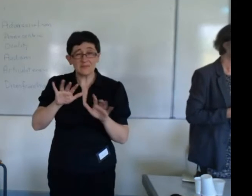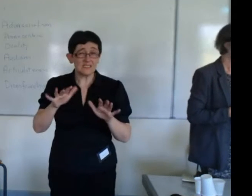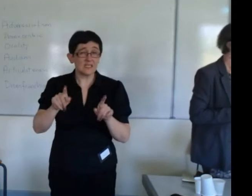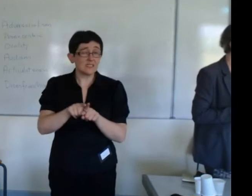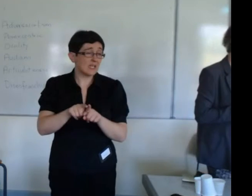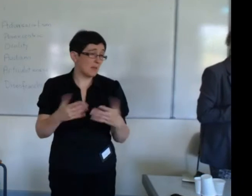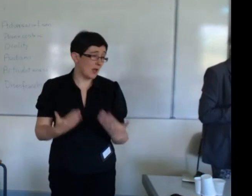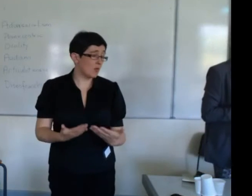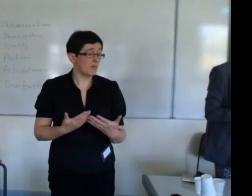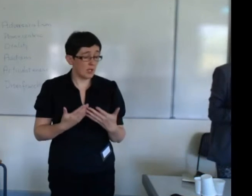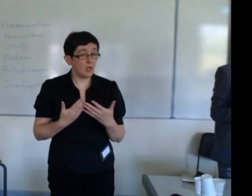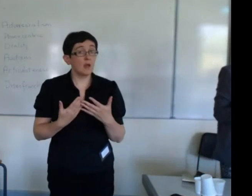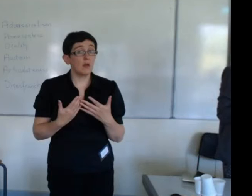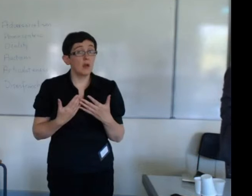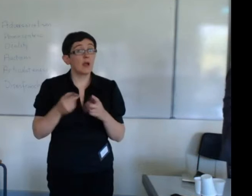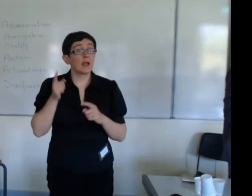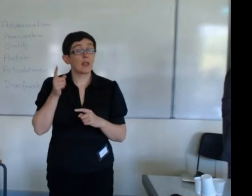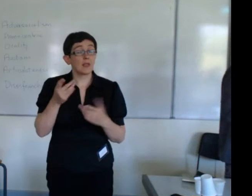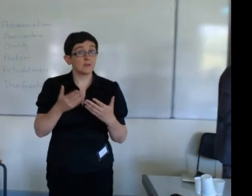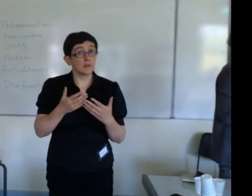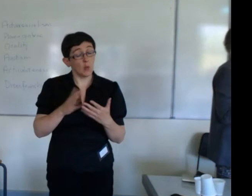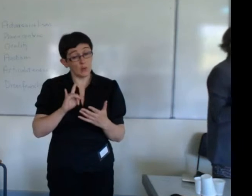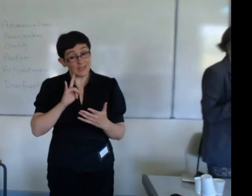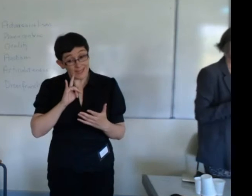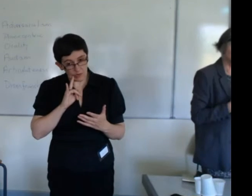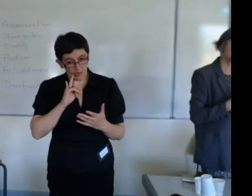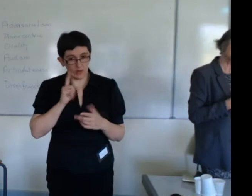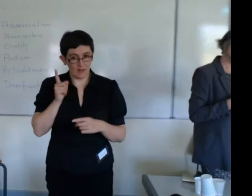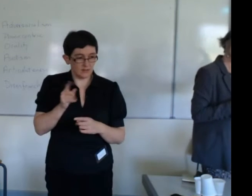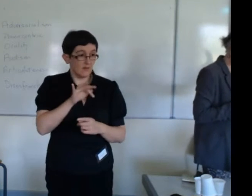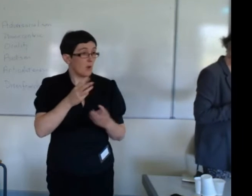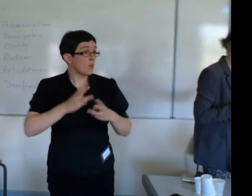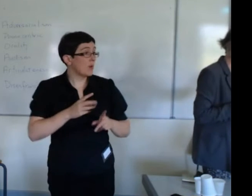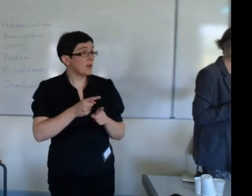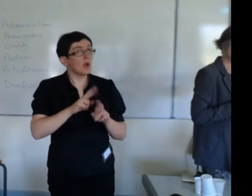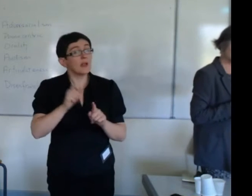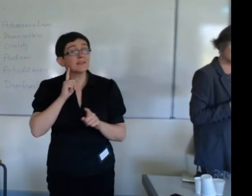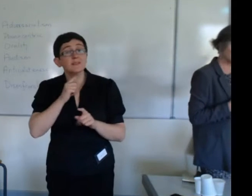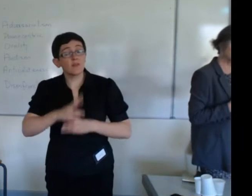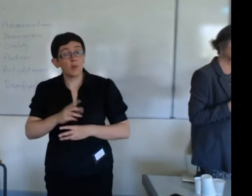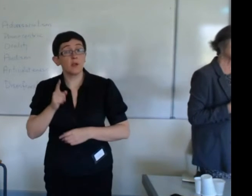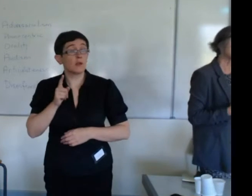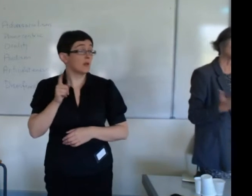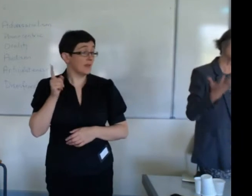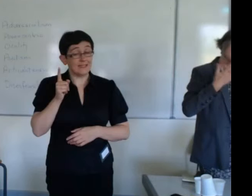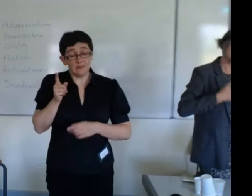And it is very much the kind of thing that we'd hear from women, not deaf women, this is a deaf woman, but